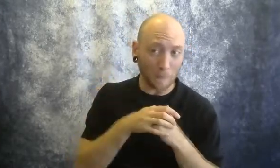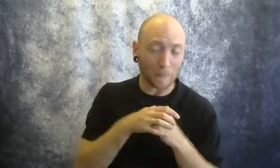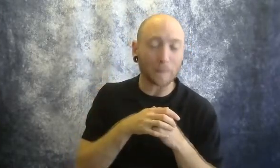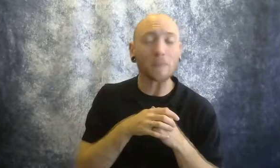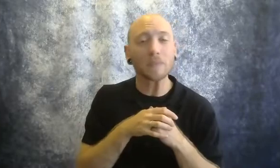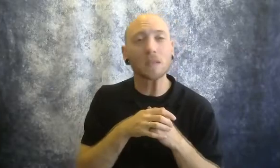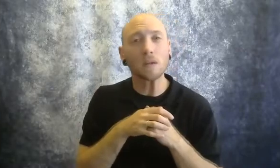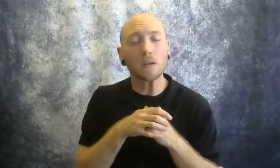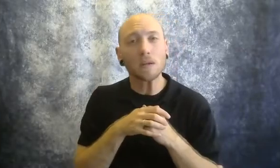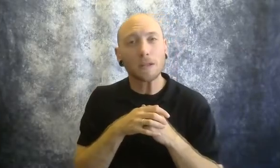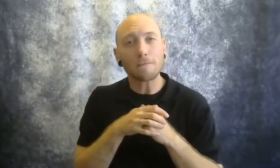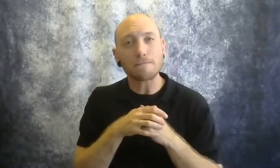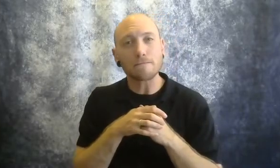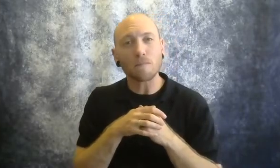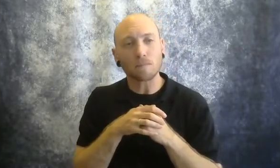can, And